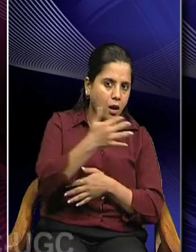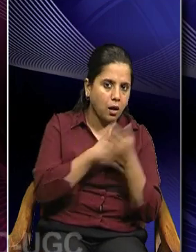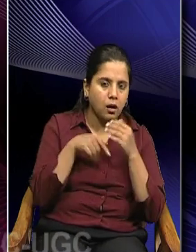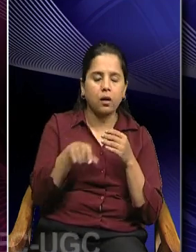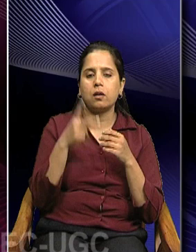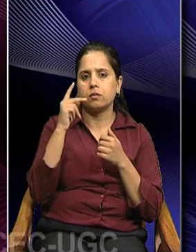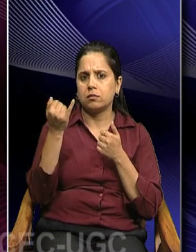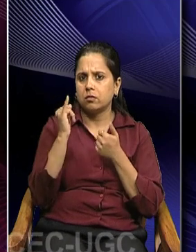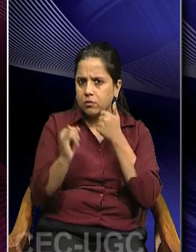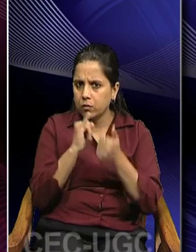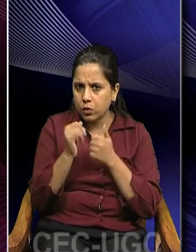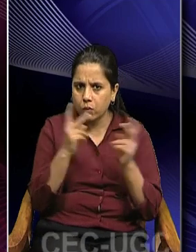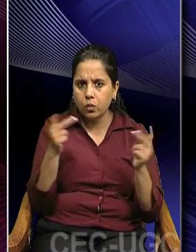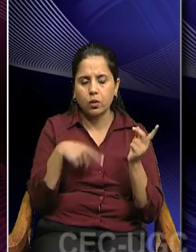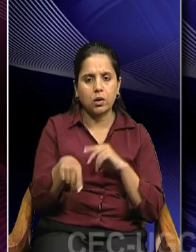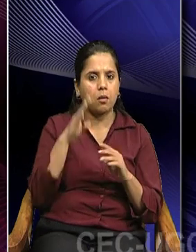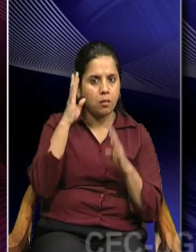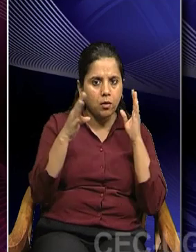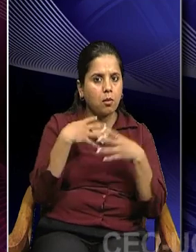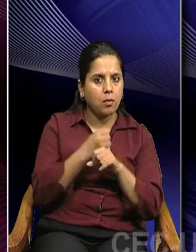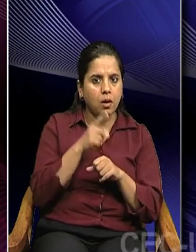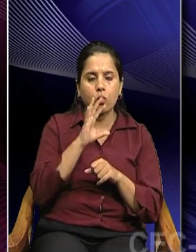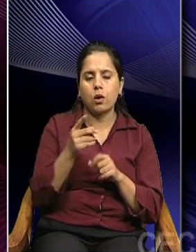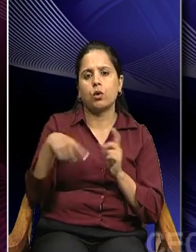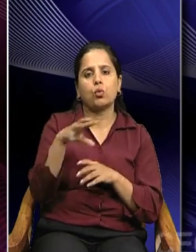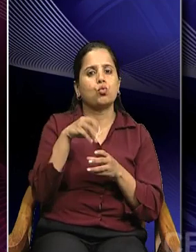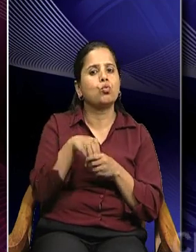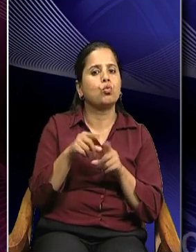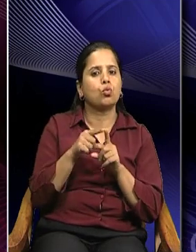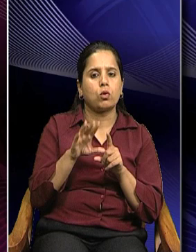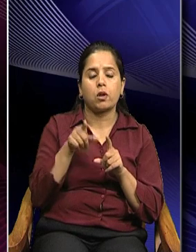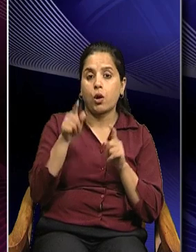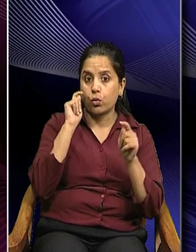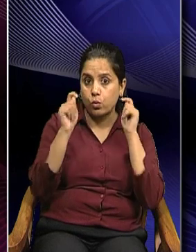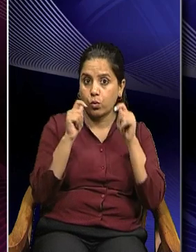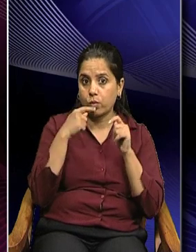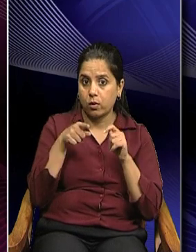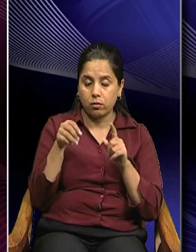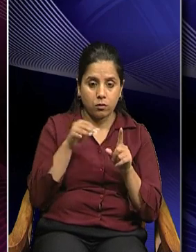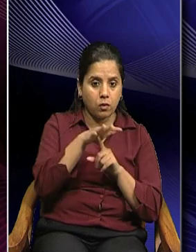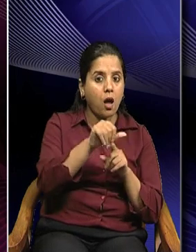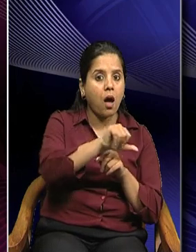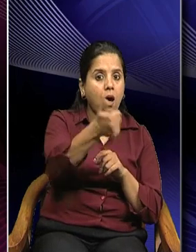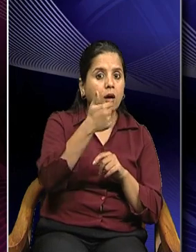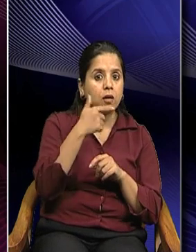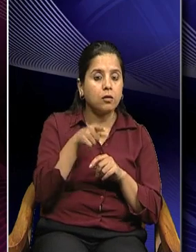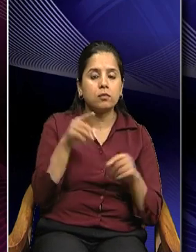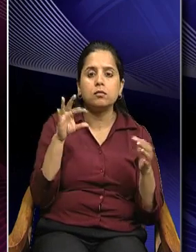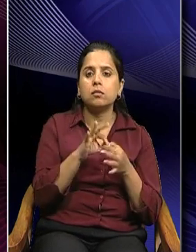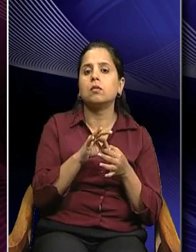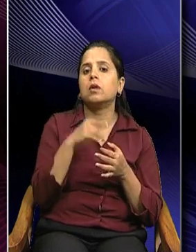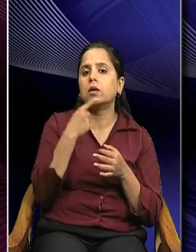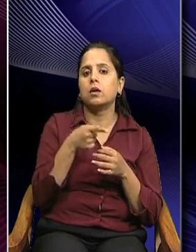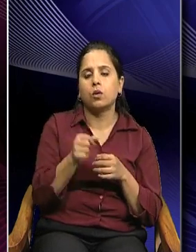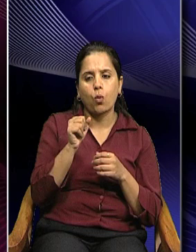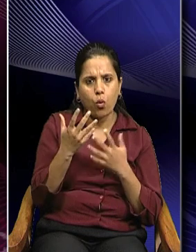creator who is contributing to the net. So, their role in influencing others is related to